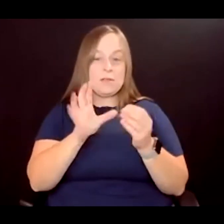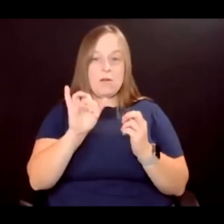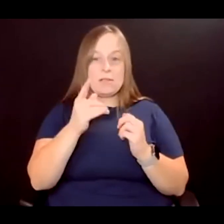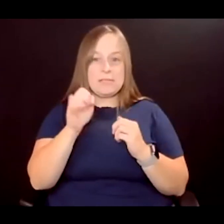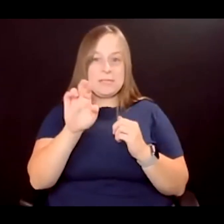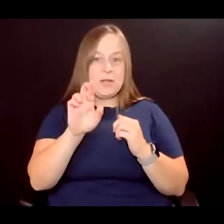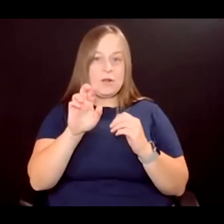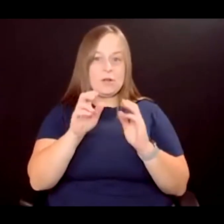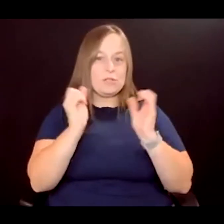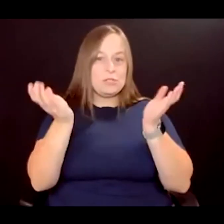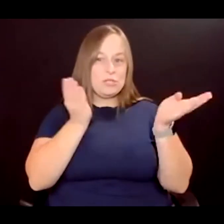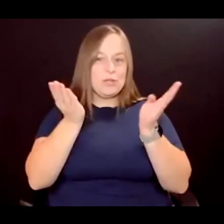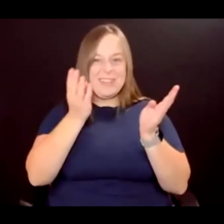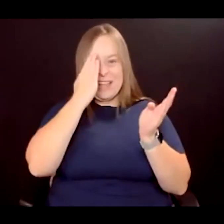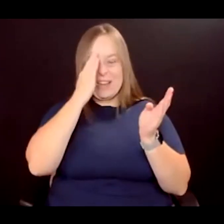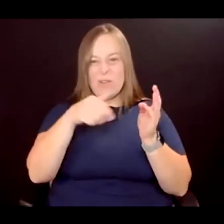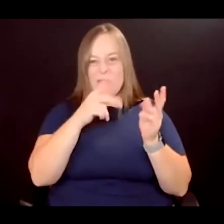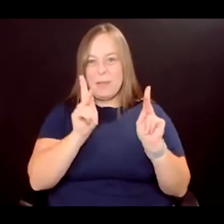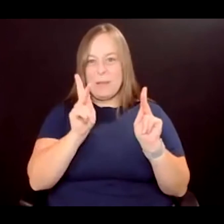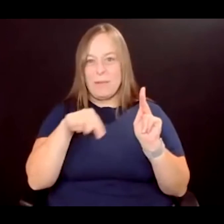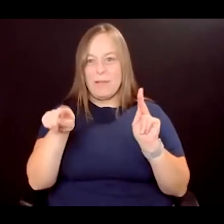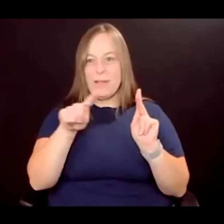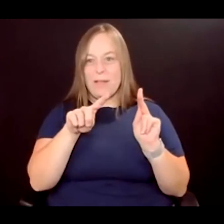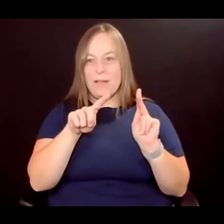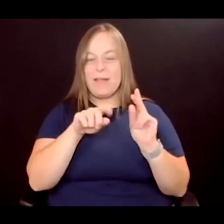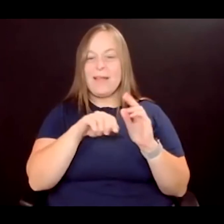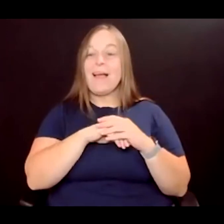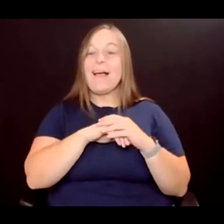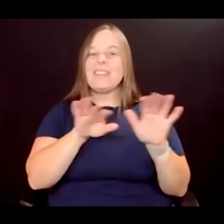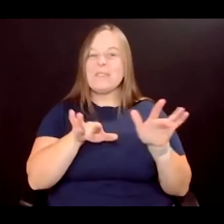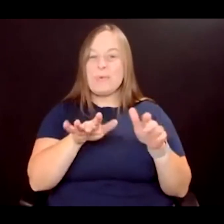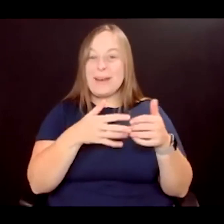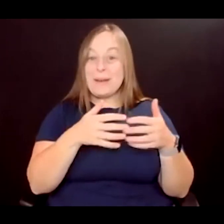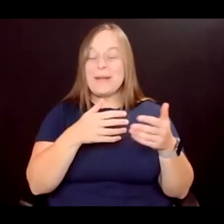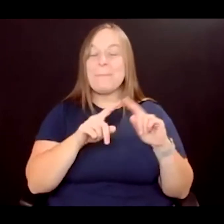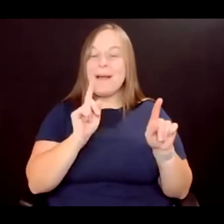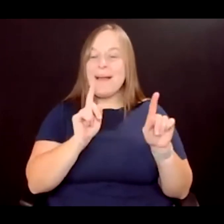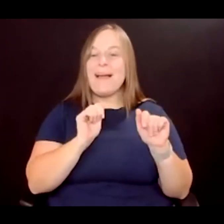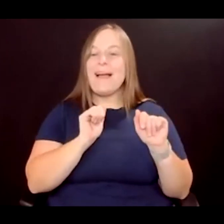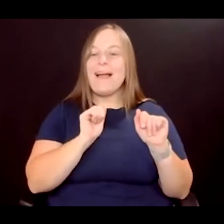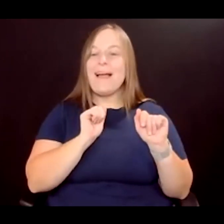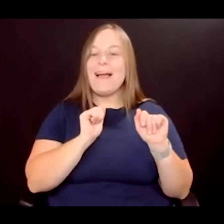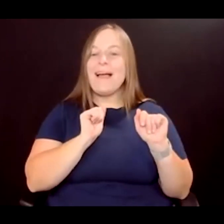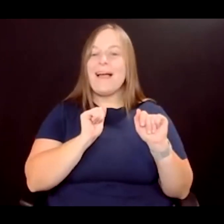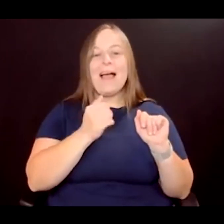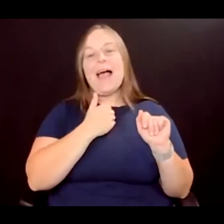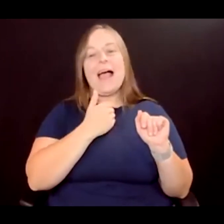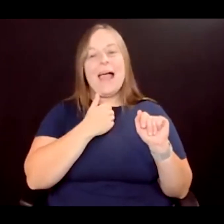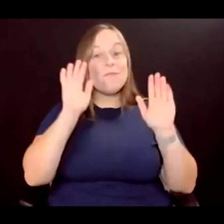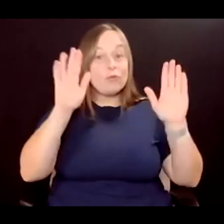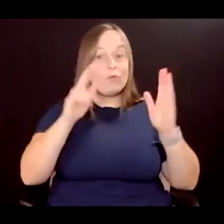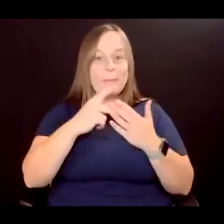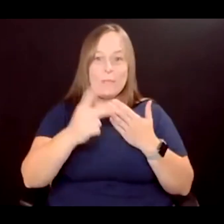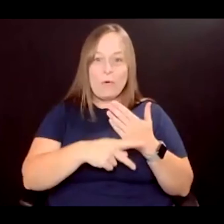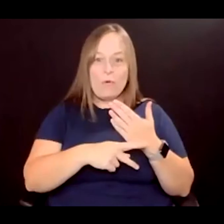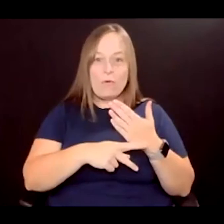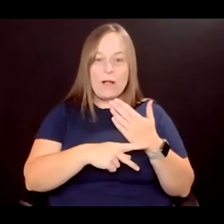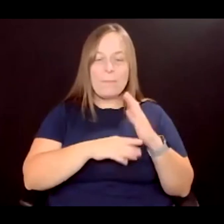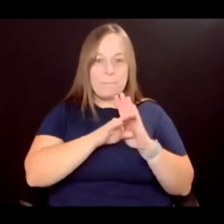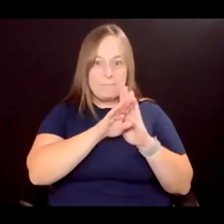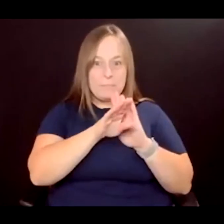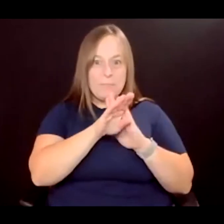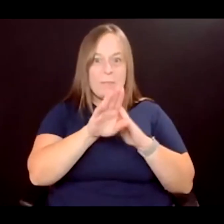the Republicans and conservatives wanted to endorse me, and I respectfully declined that as well. I didn't want to be beholden to a party. I wanted to be